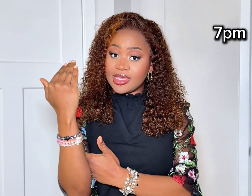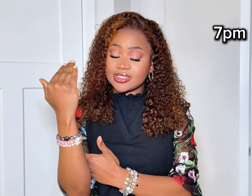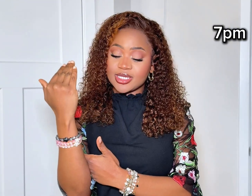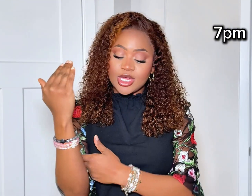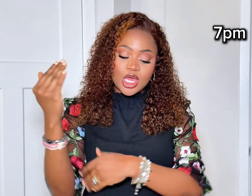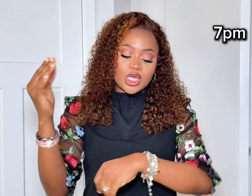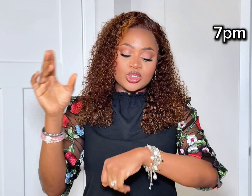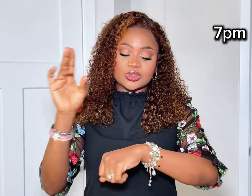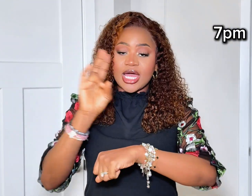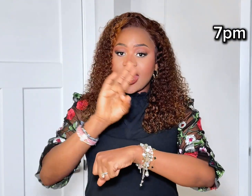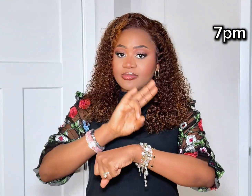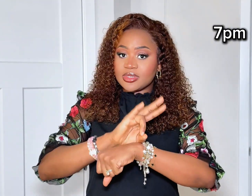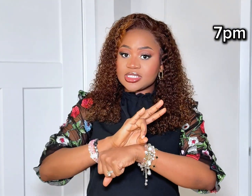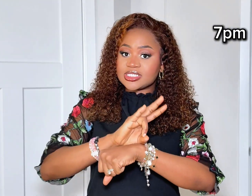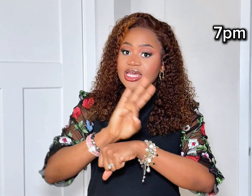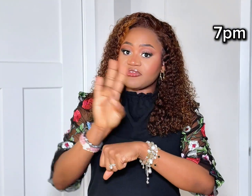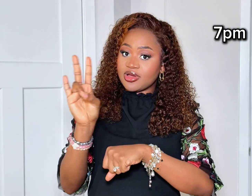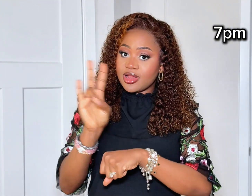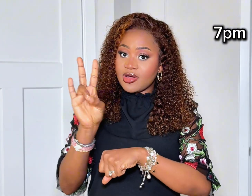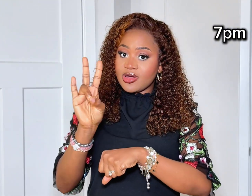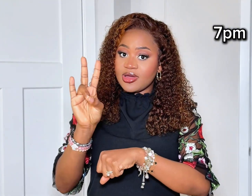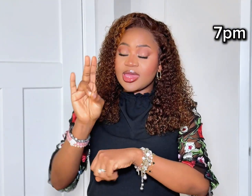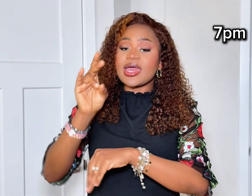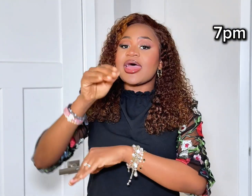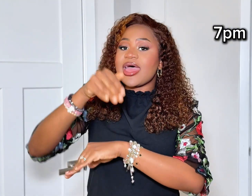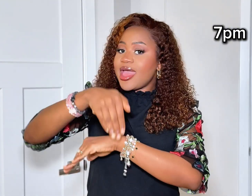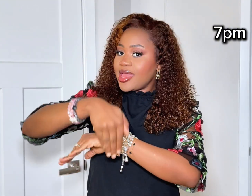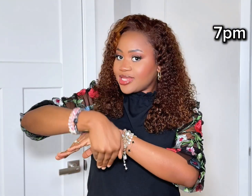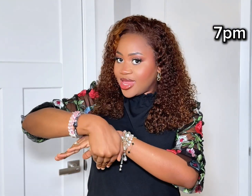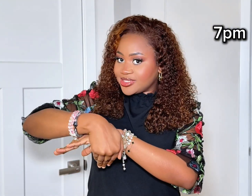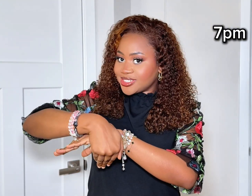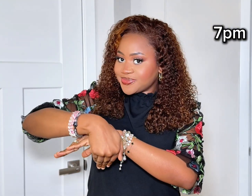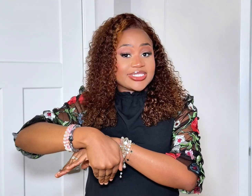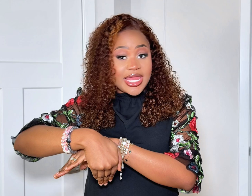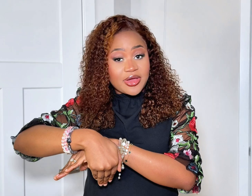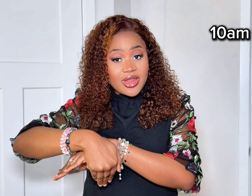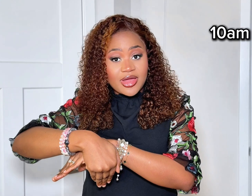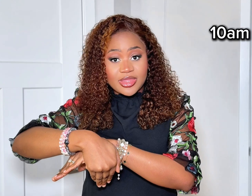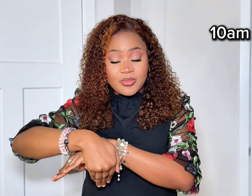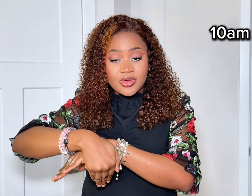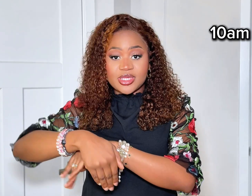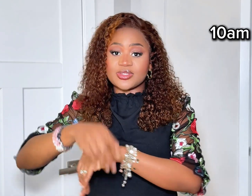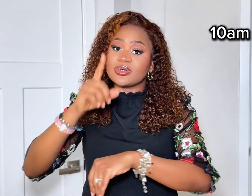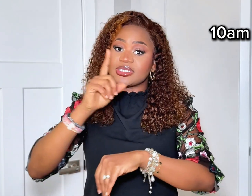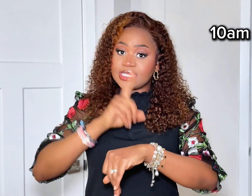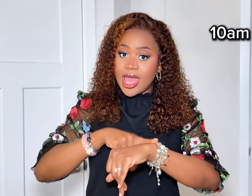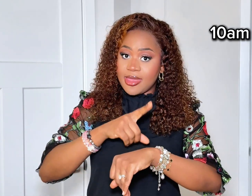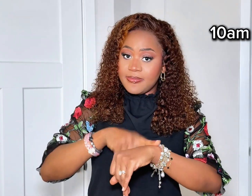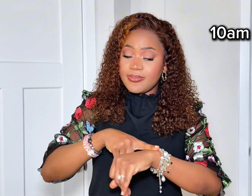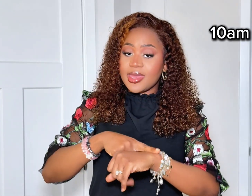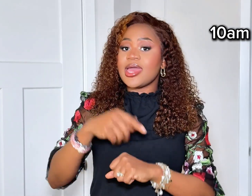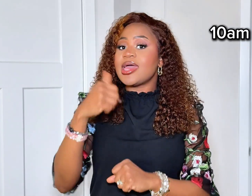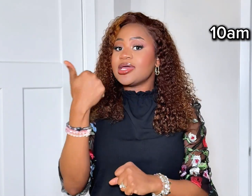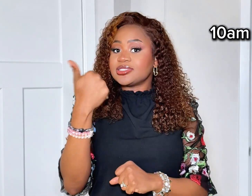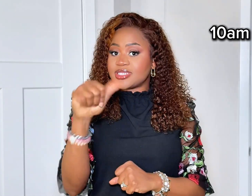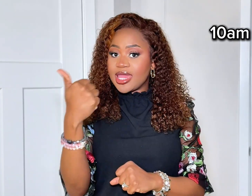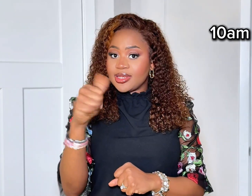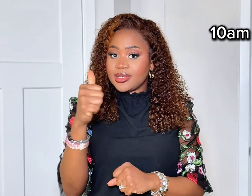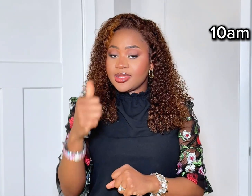night. Do time is 7 o'clock at night. 10 o'clock in the morning, you do time 10